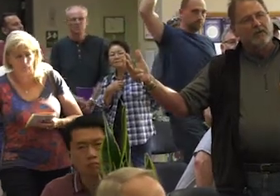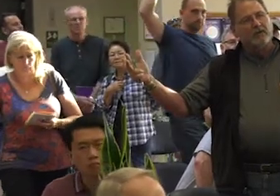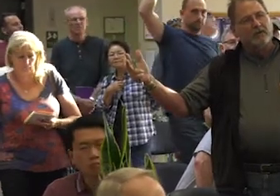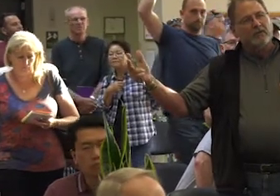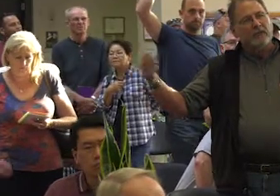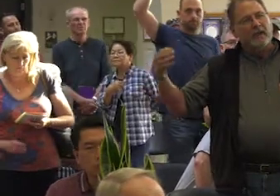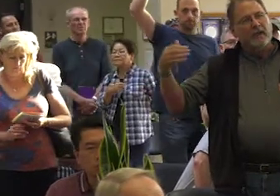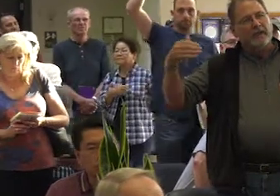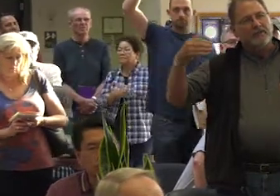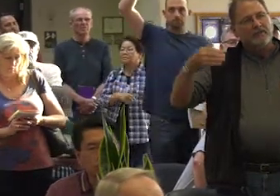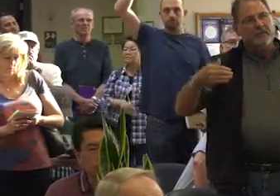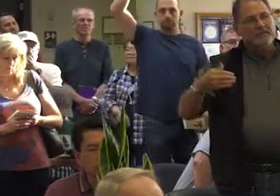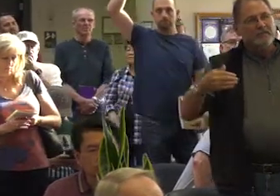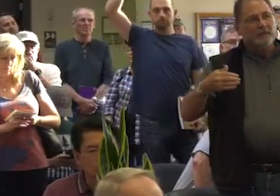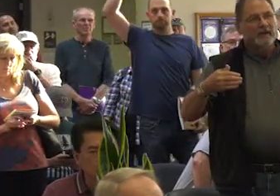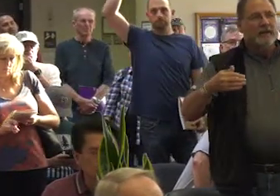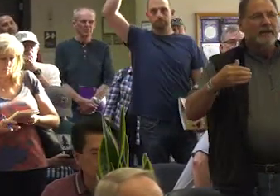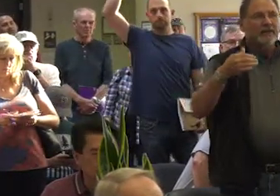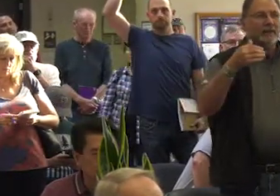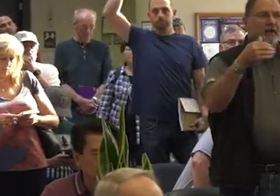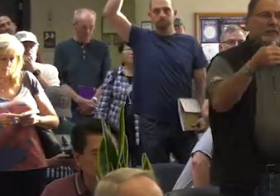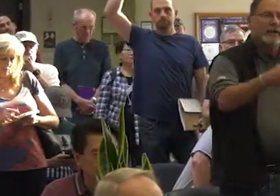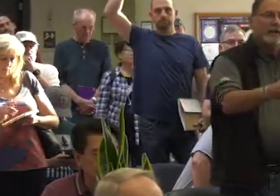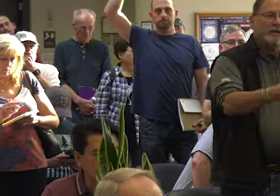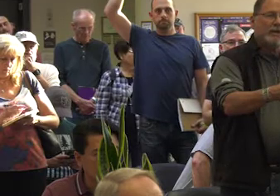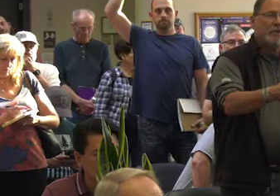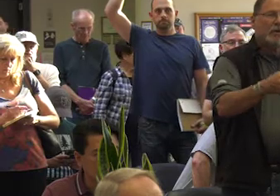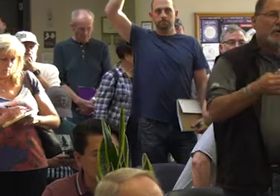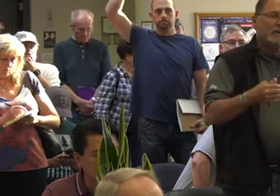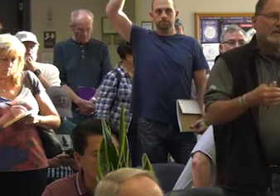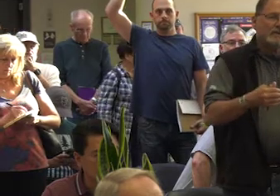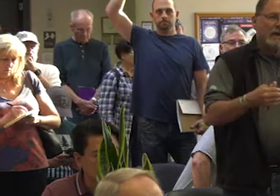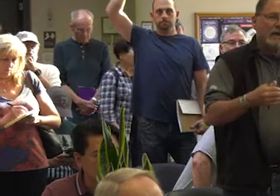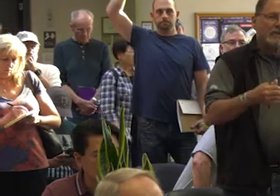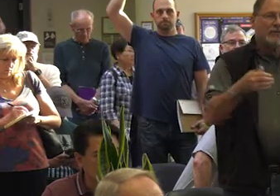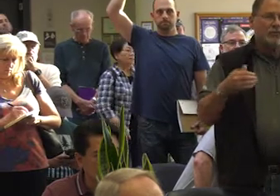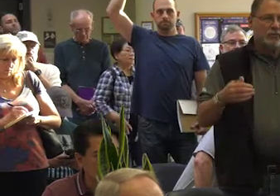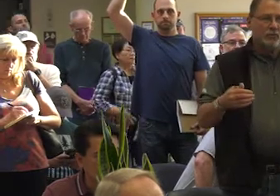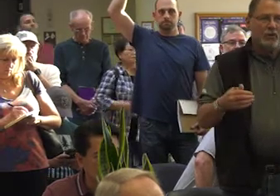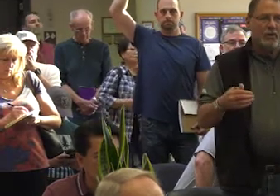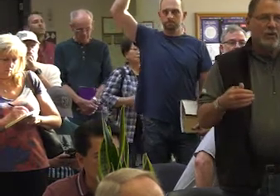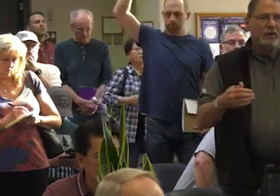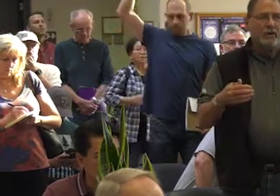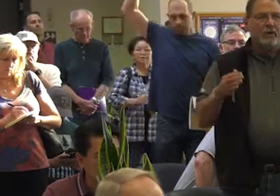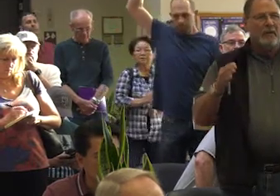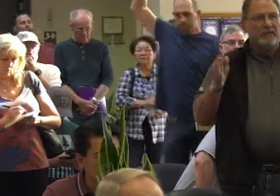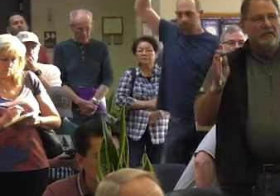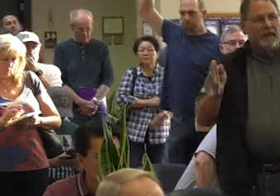Site